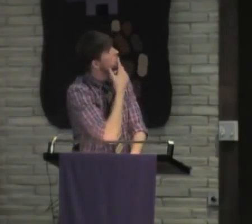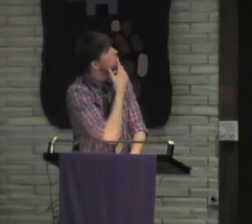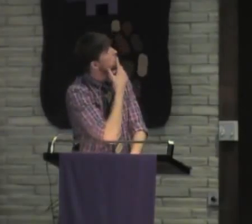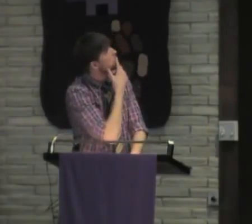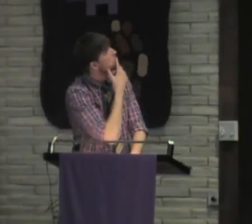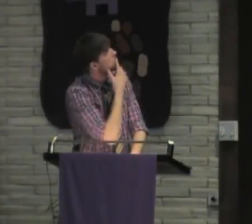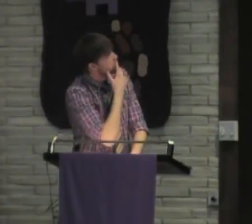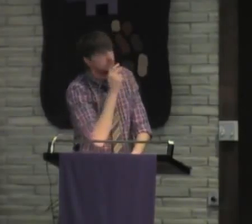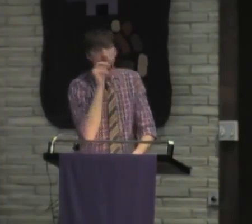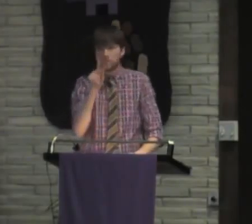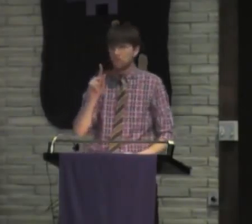keep up the next slide.